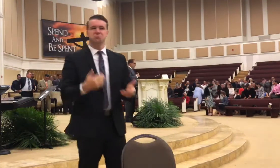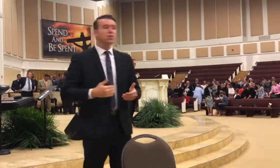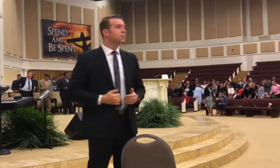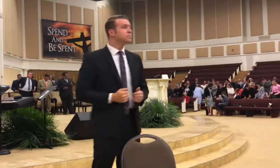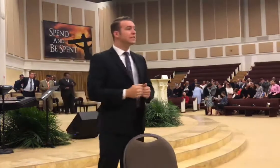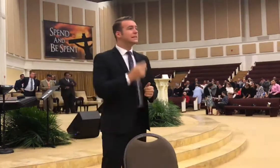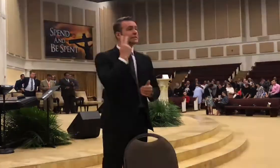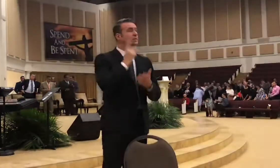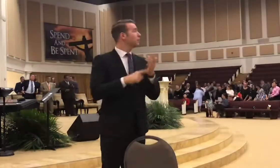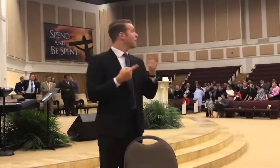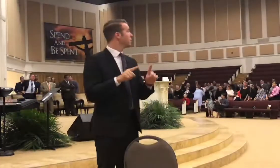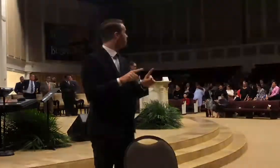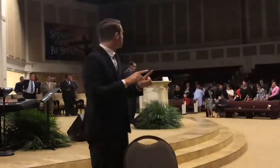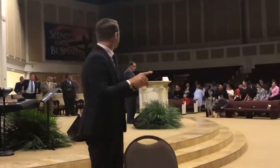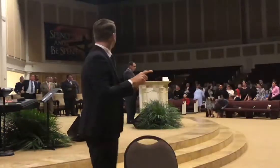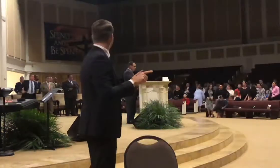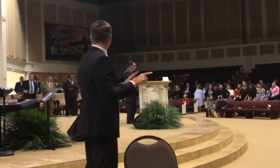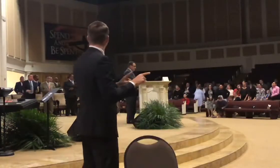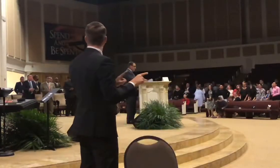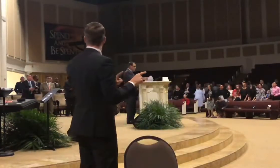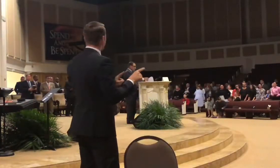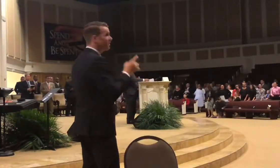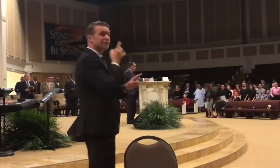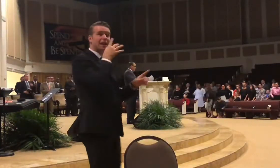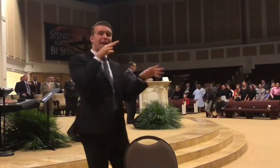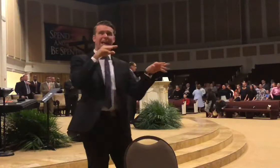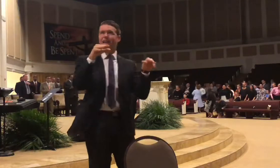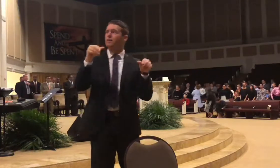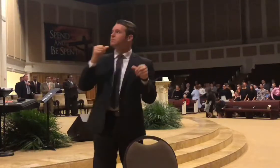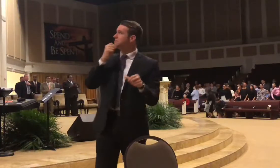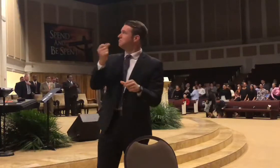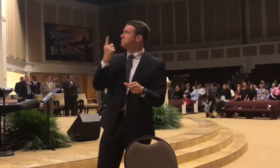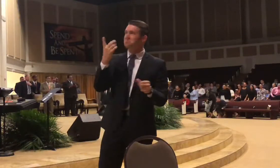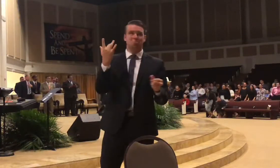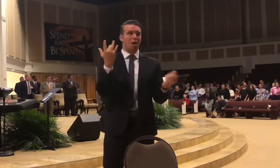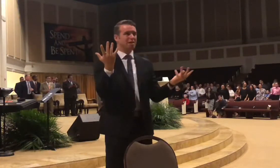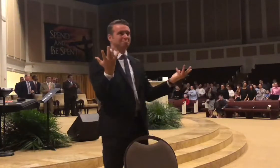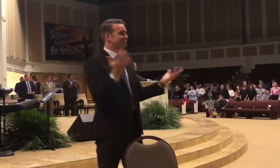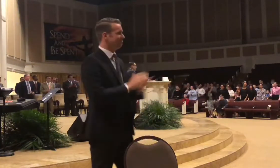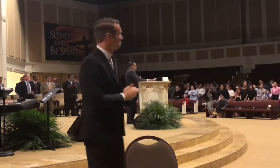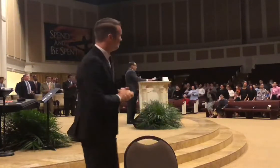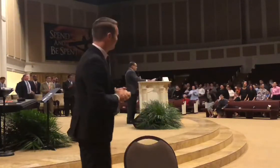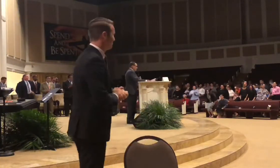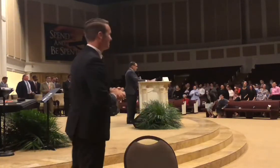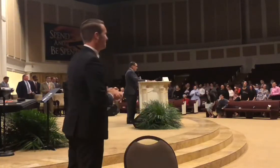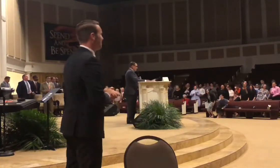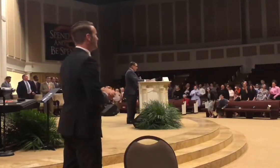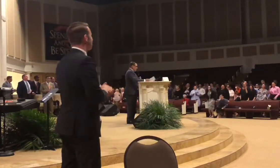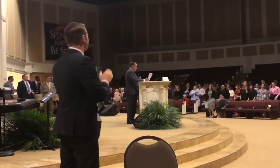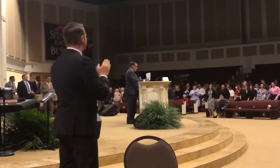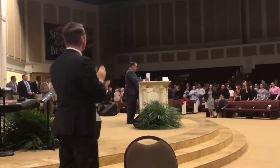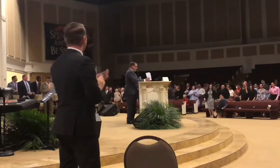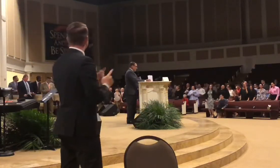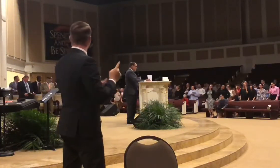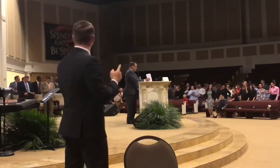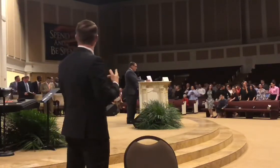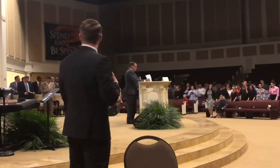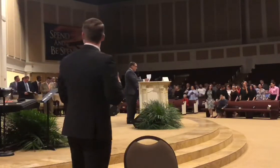See where it goes. Already the lights are dimming, whatever that means. Amen. Somebody's